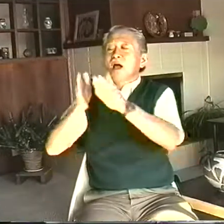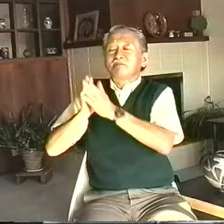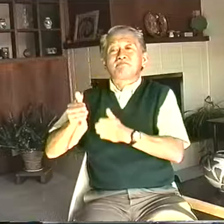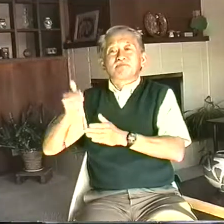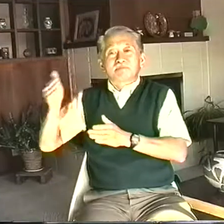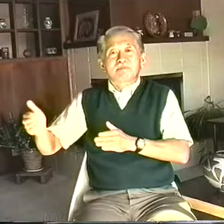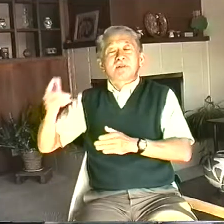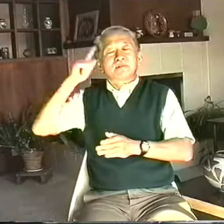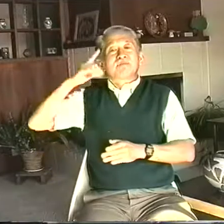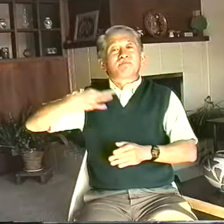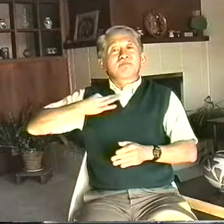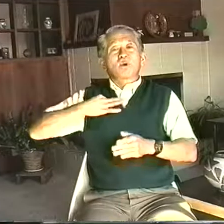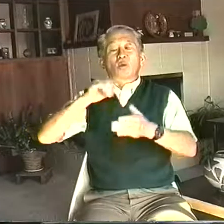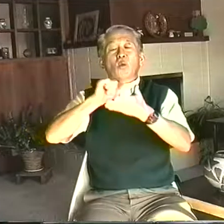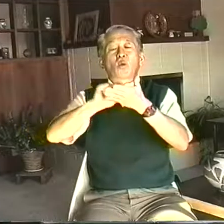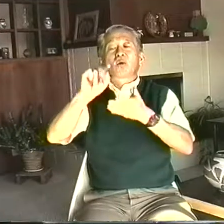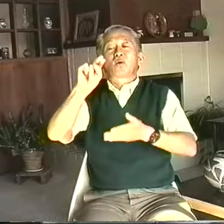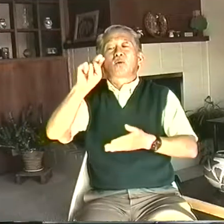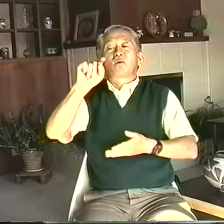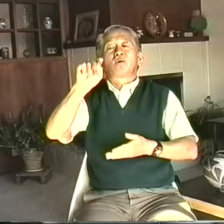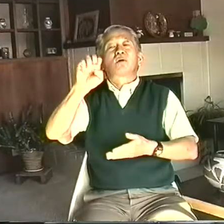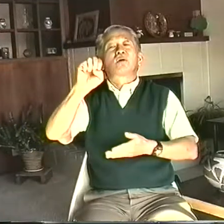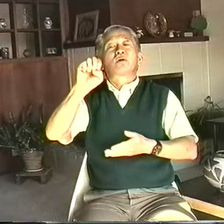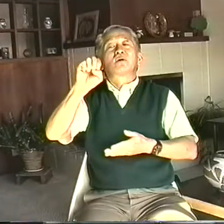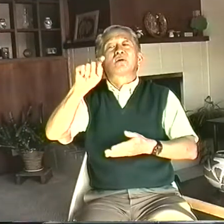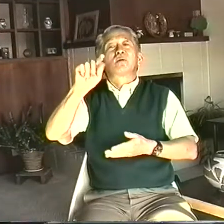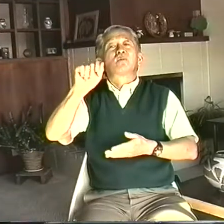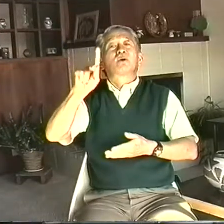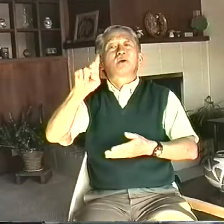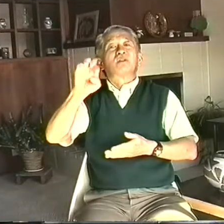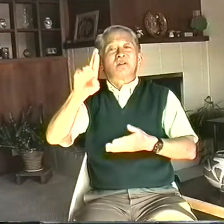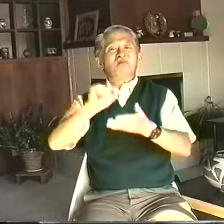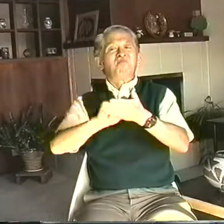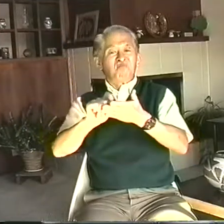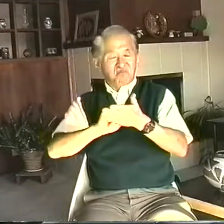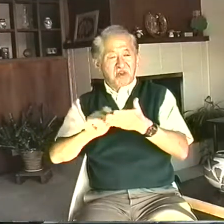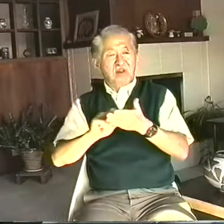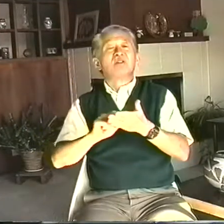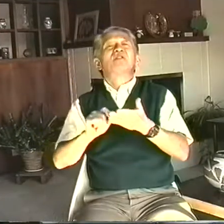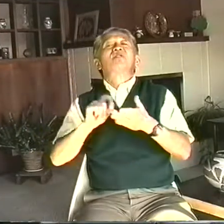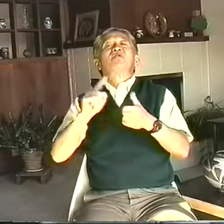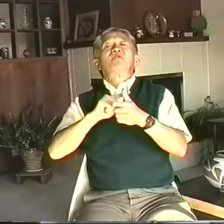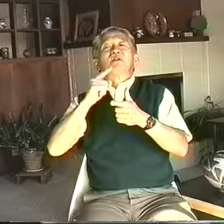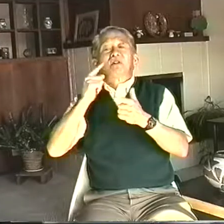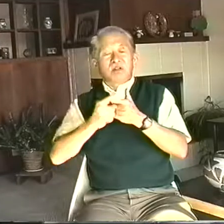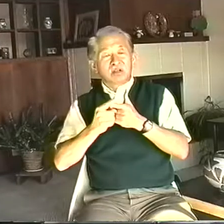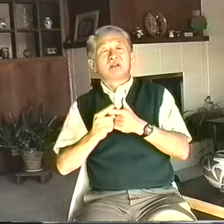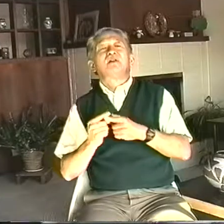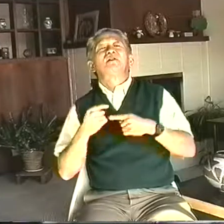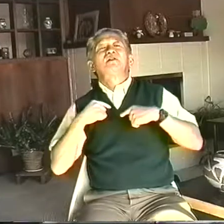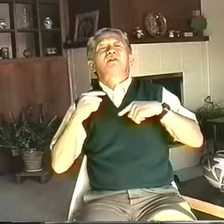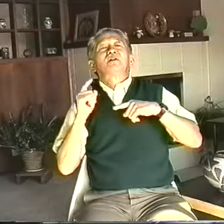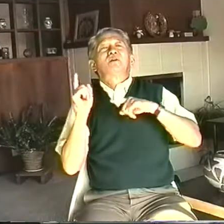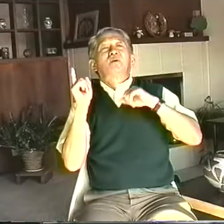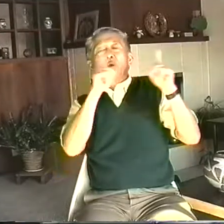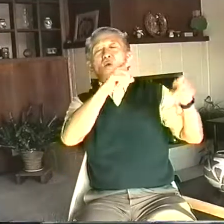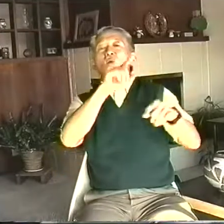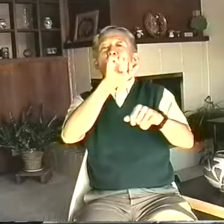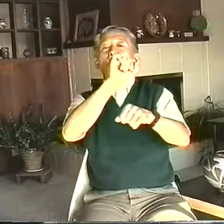I took classes without interpreter services. A classmate agreed to serve as note taker, taking notes for me during